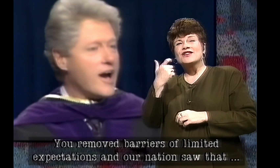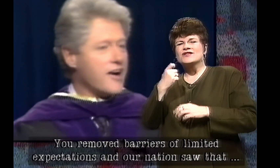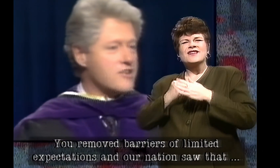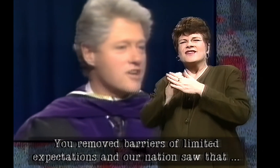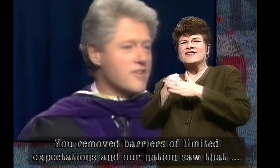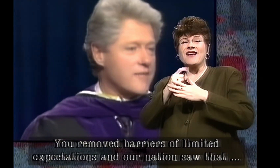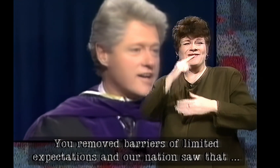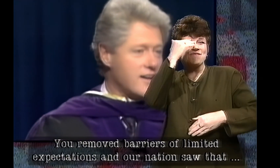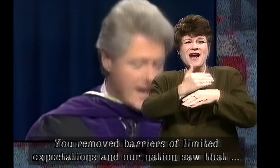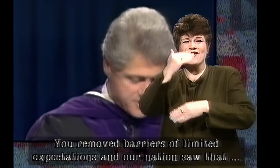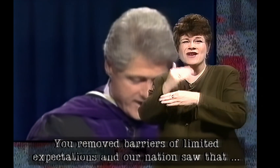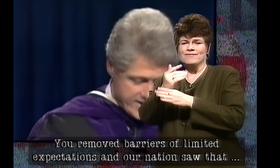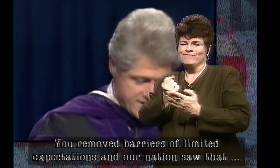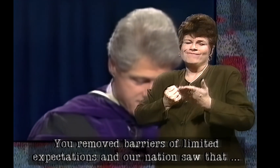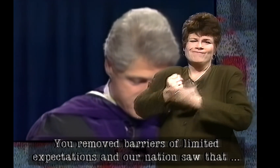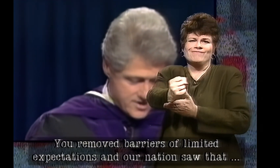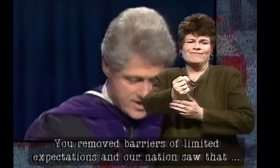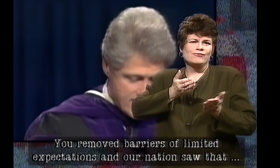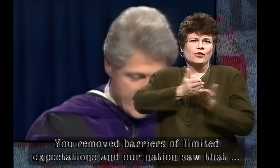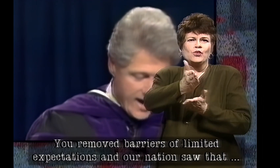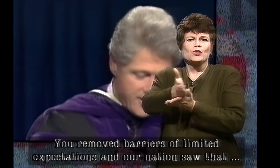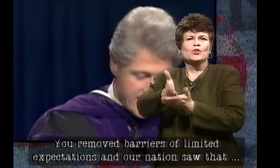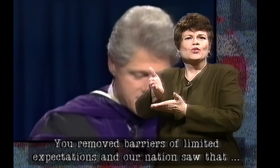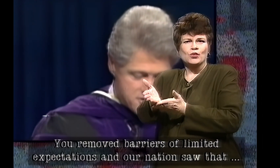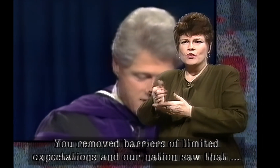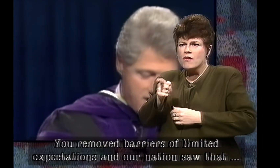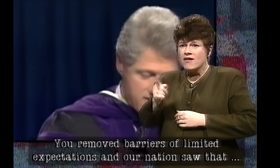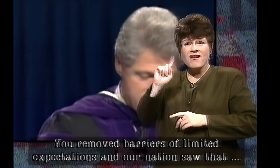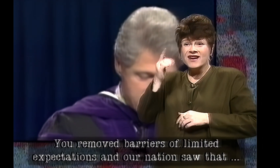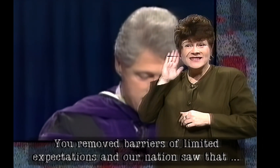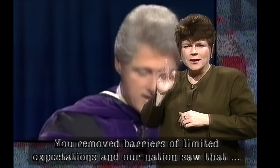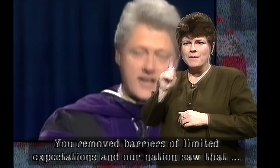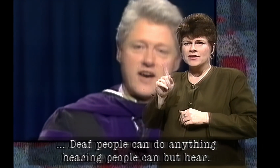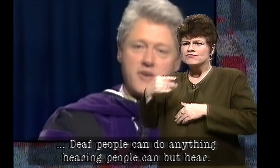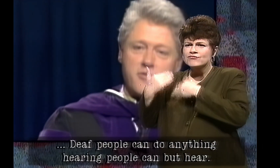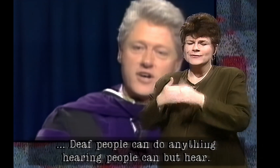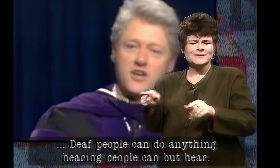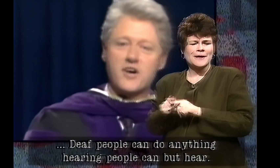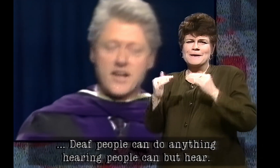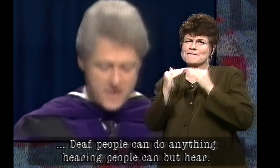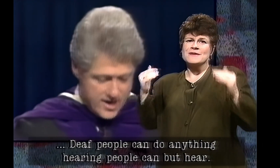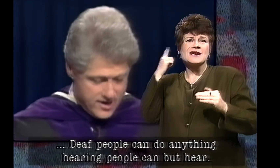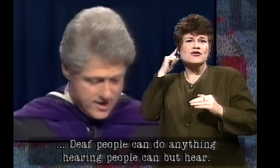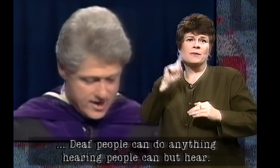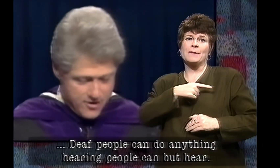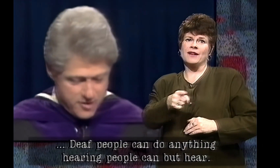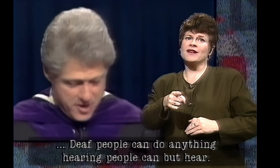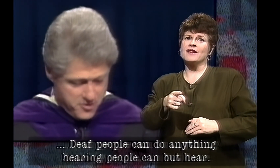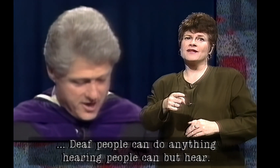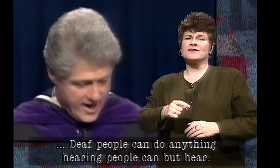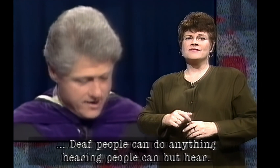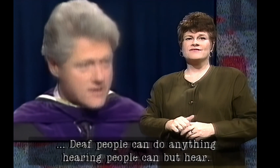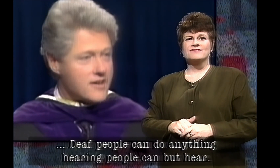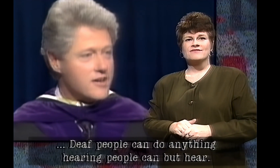removed barriers of limited expectations, and our nation saw that deaf people can do anything hearing